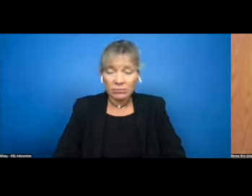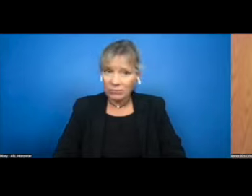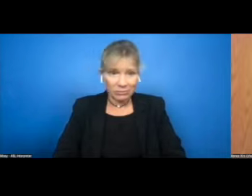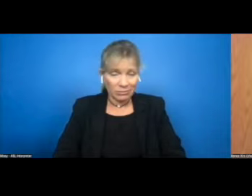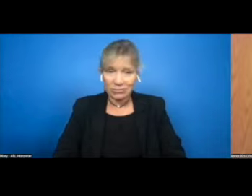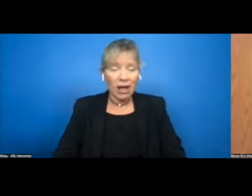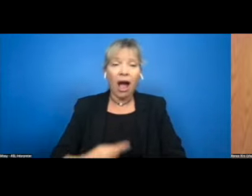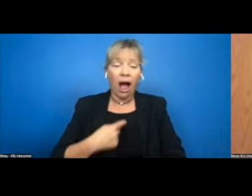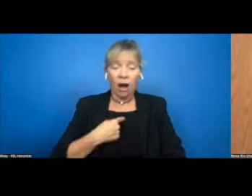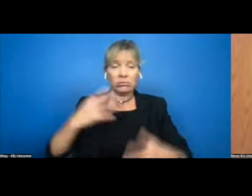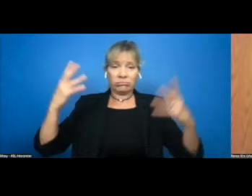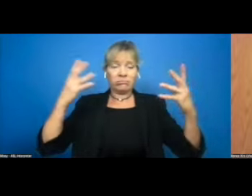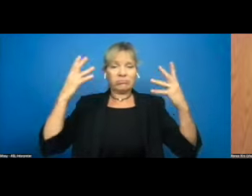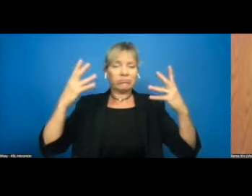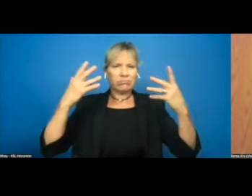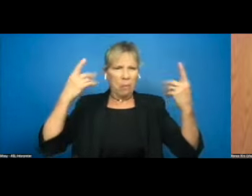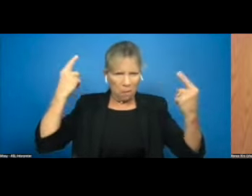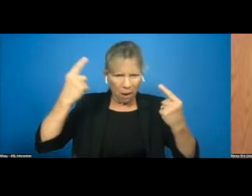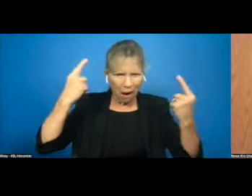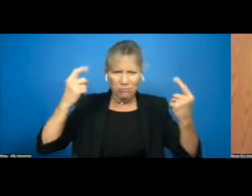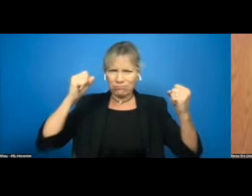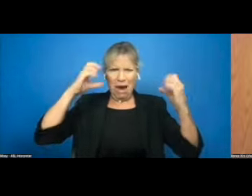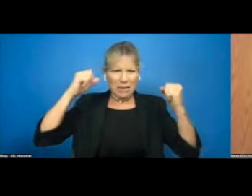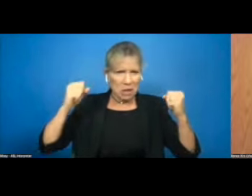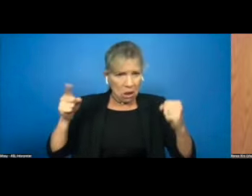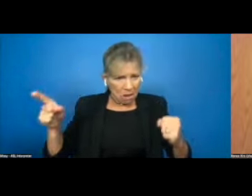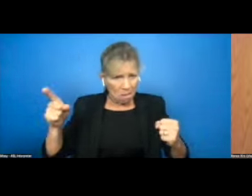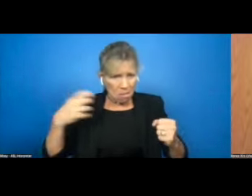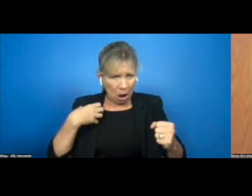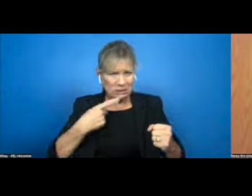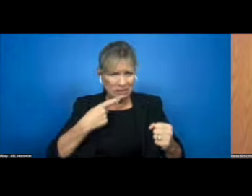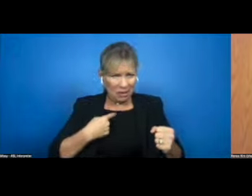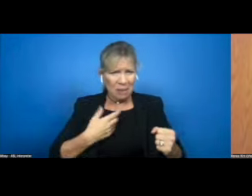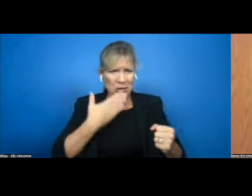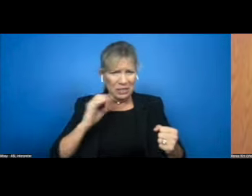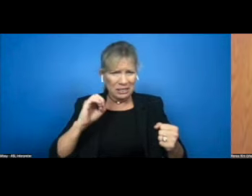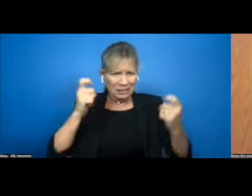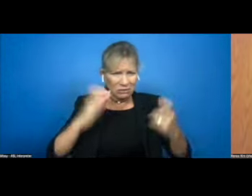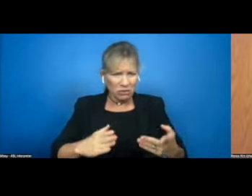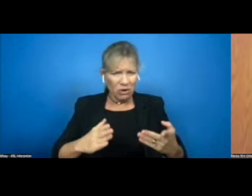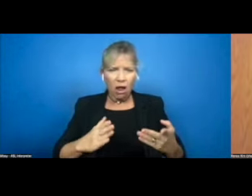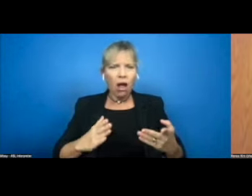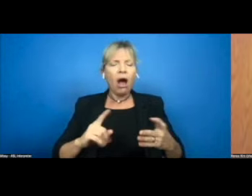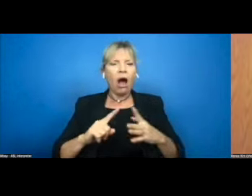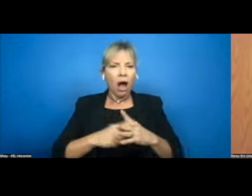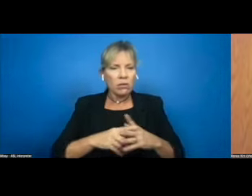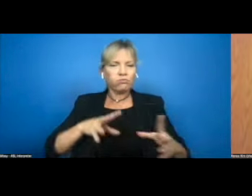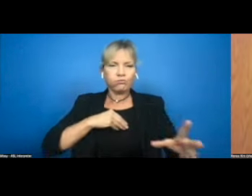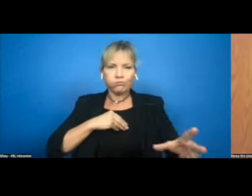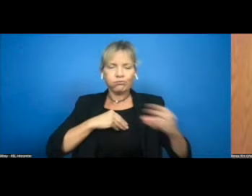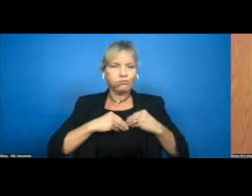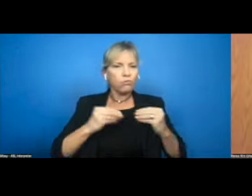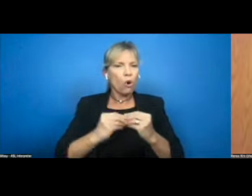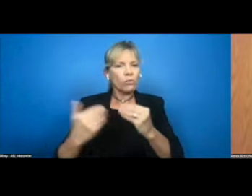so filled with wonder and amazement that she would say something like that to me. I began to take on more responsibility